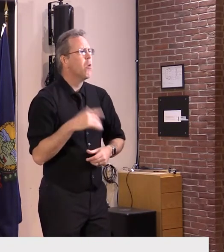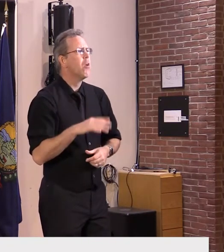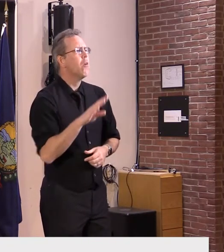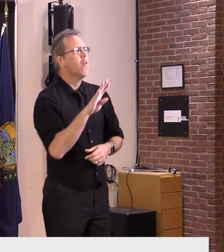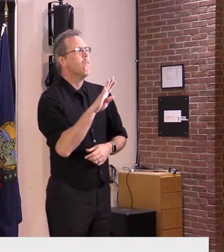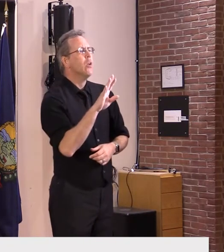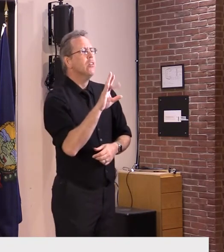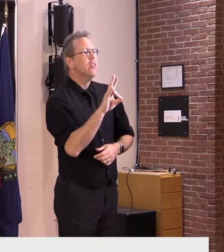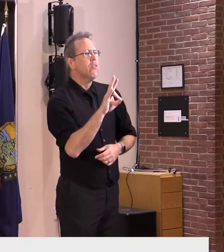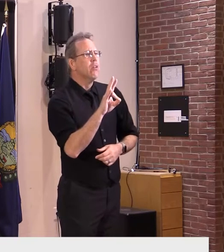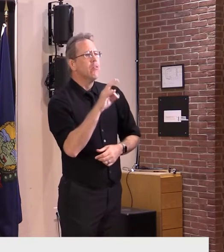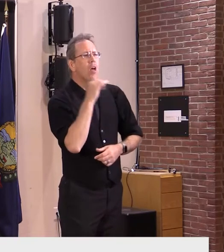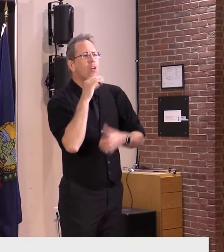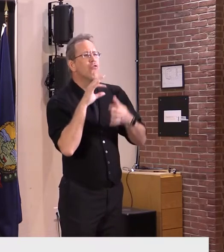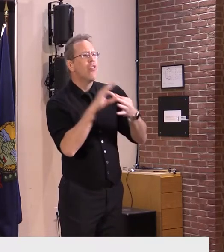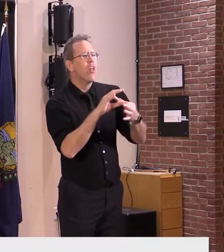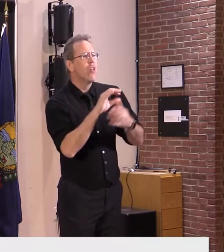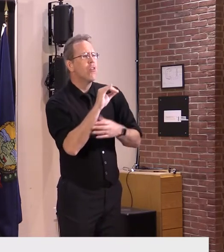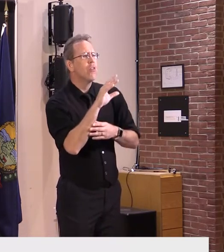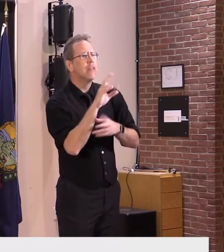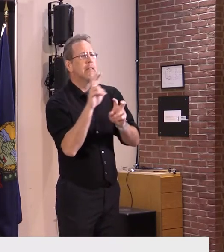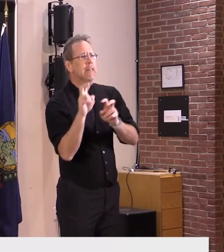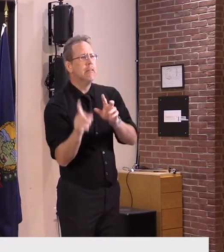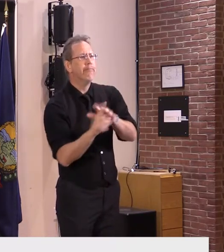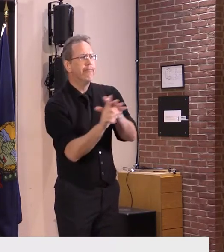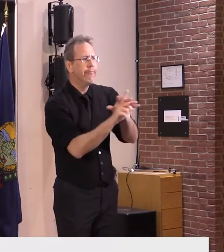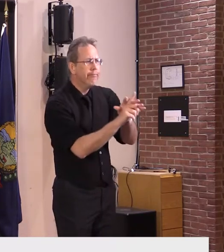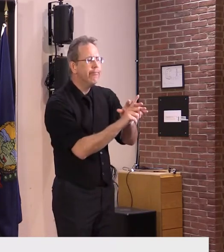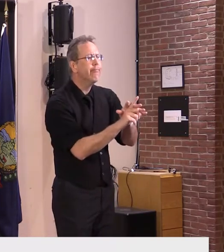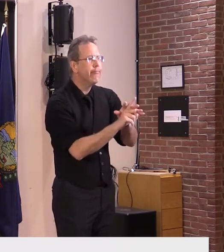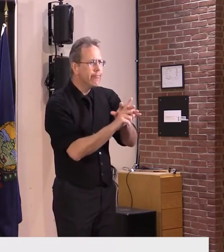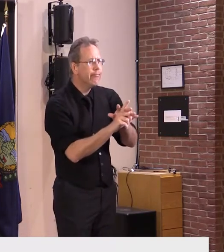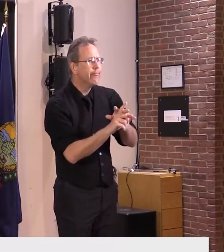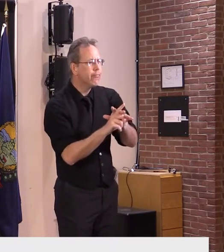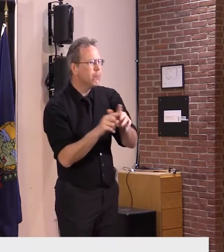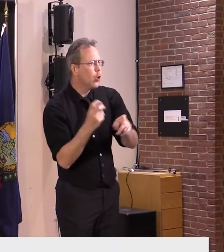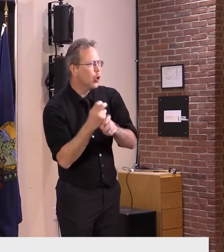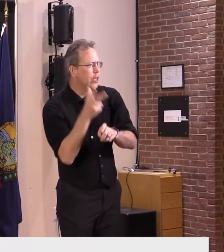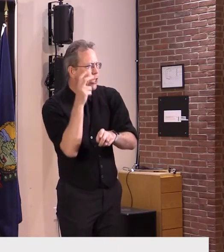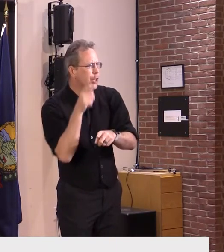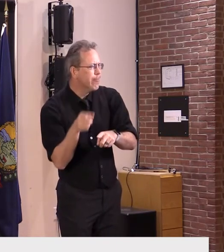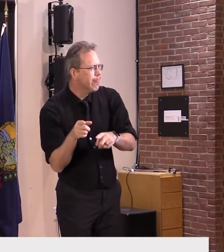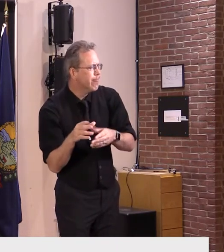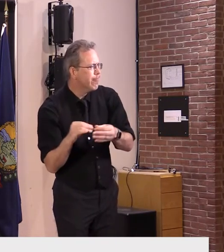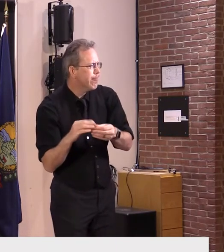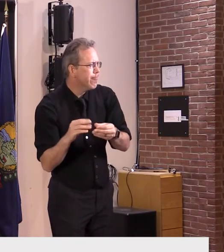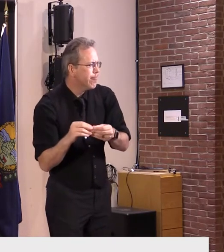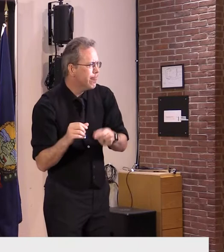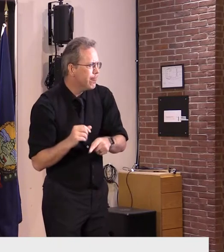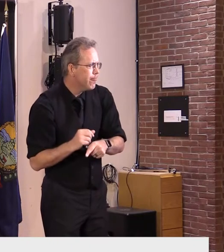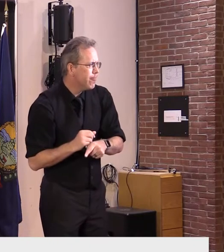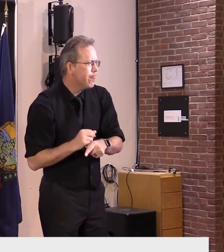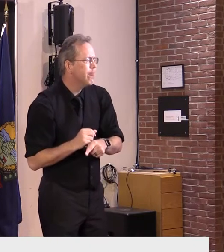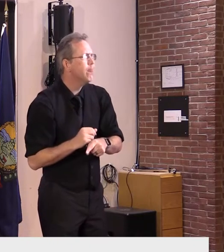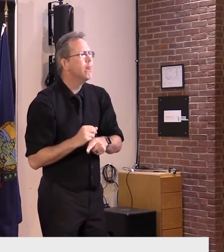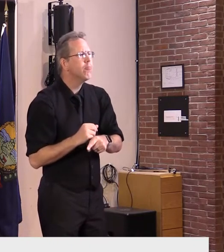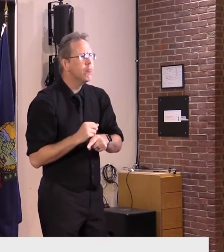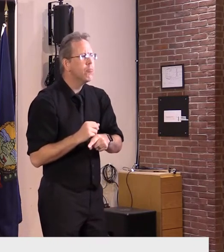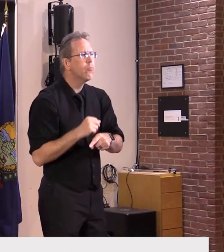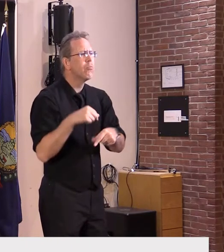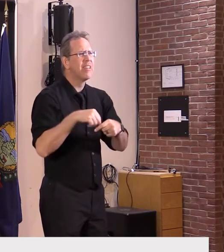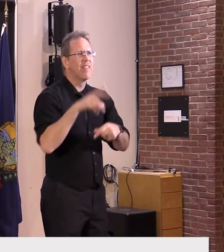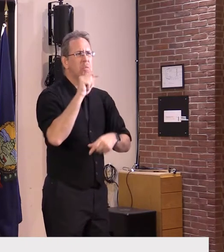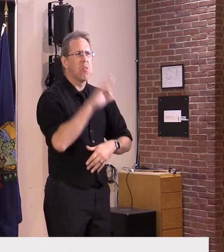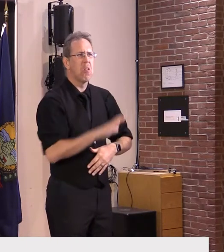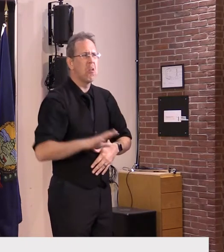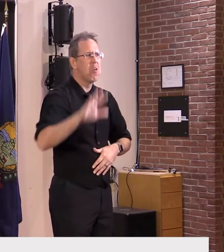incidents, not including pounds of shots being fired in Vermont so far this year. Those range